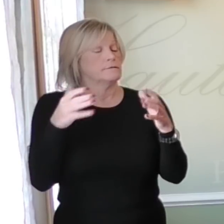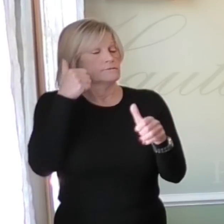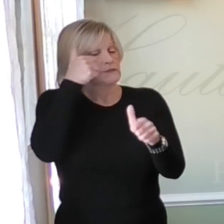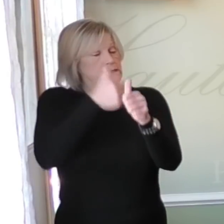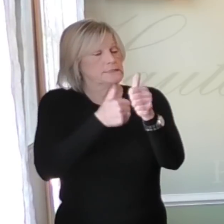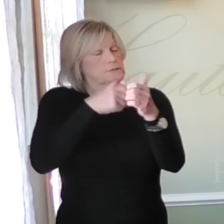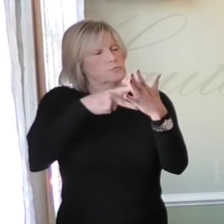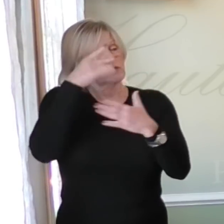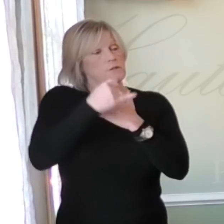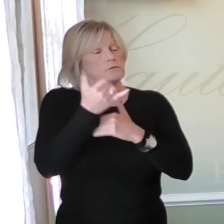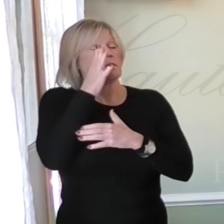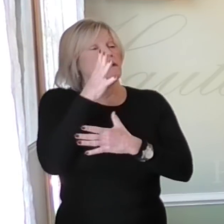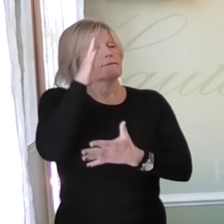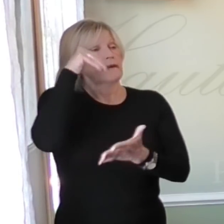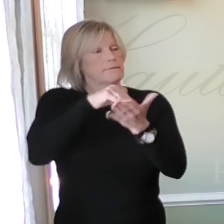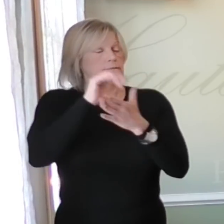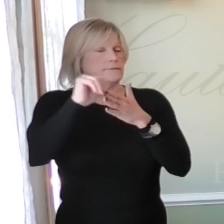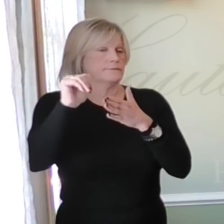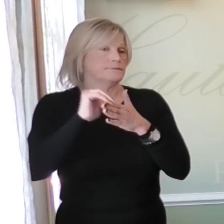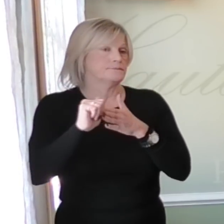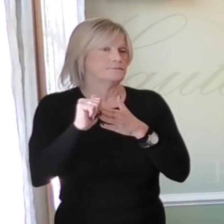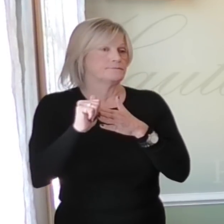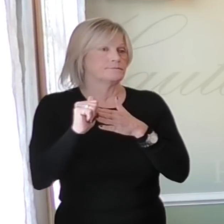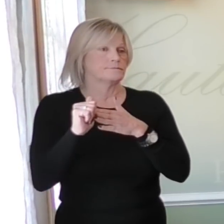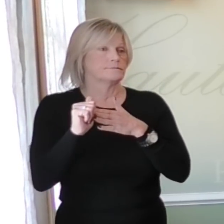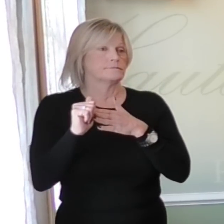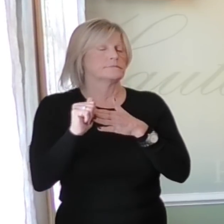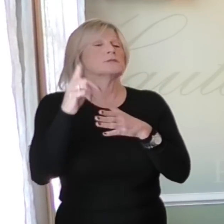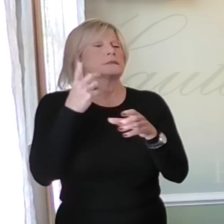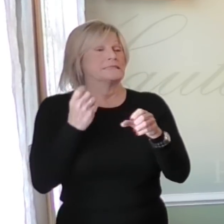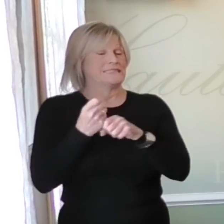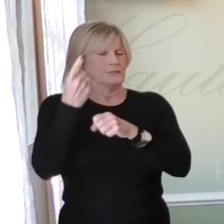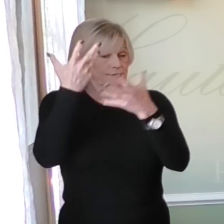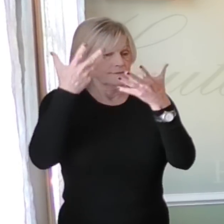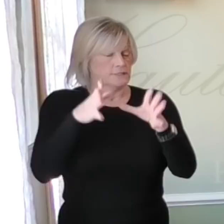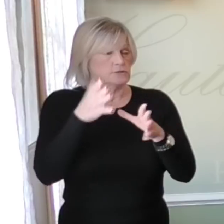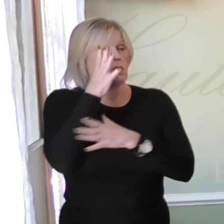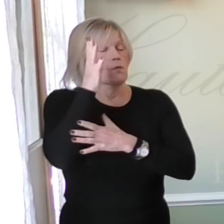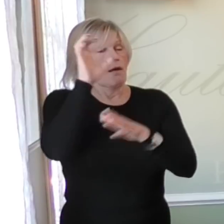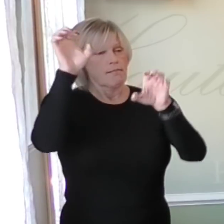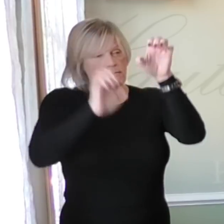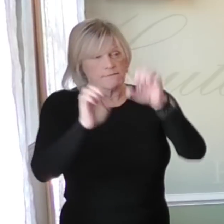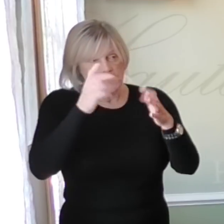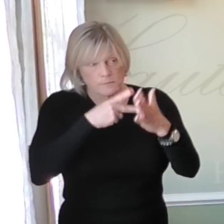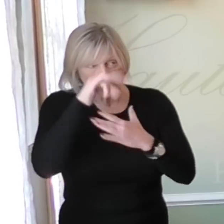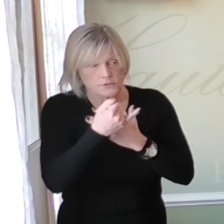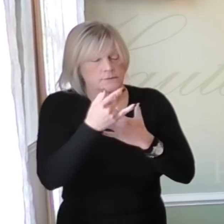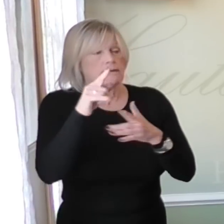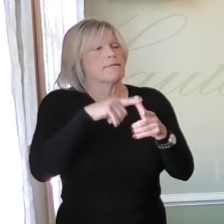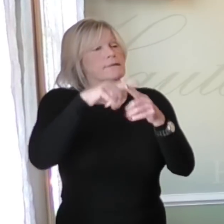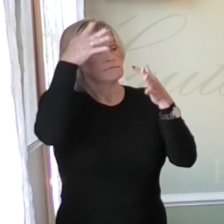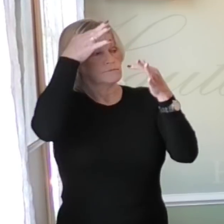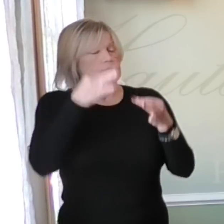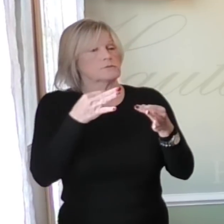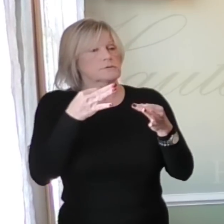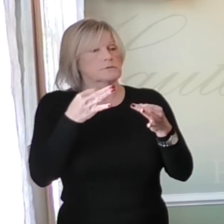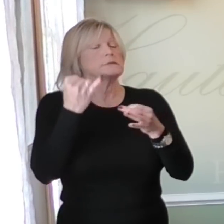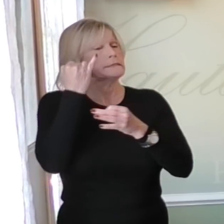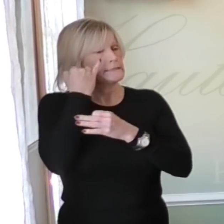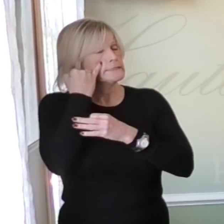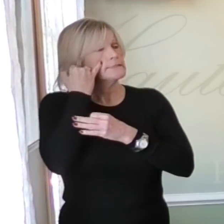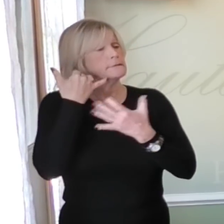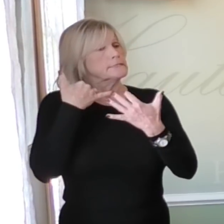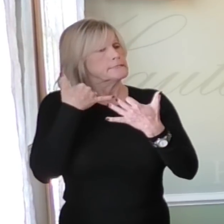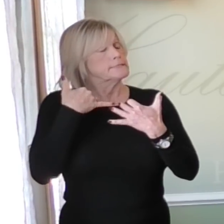be $5,000. And after a year, this project will be evaluated and a determination will be made regarding the